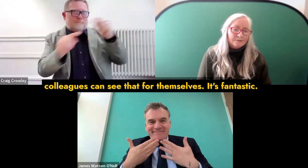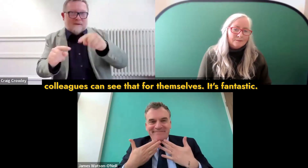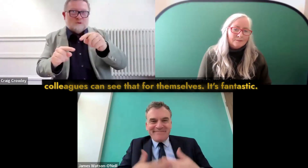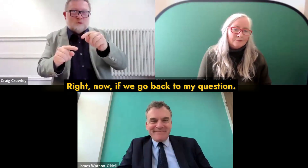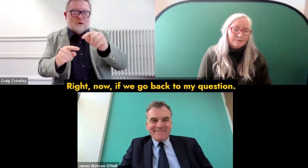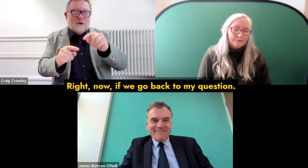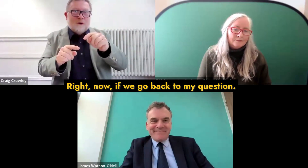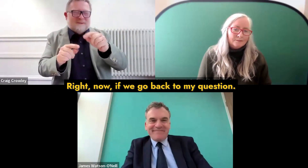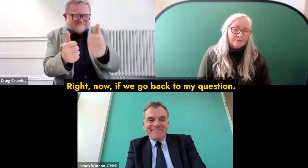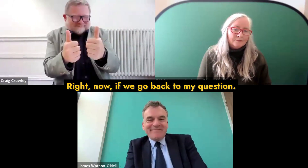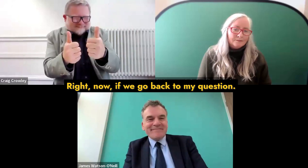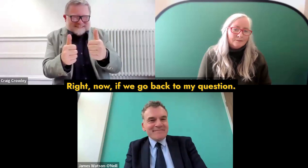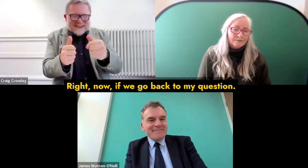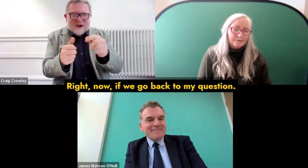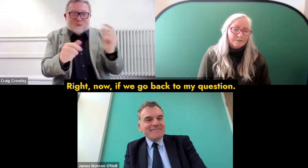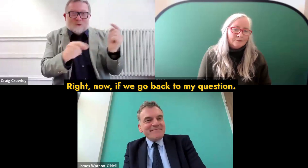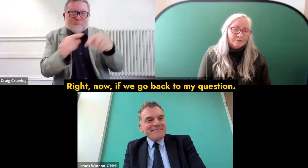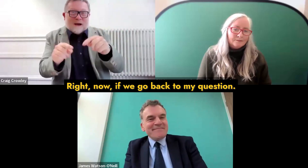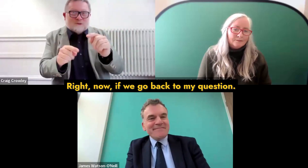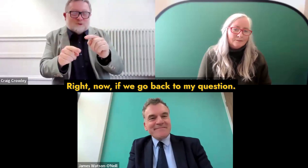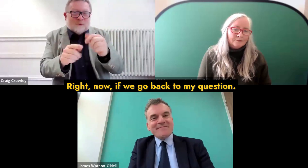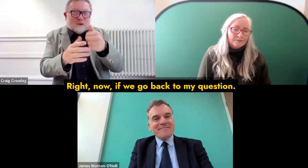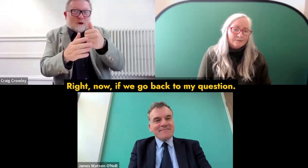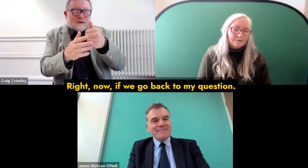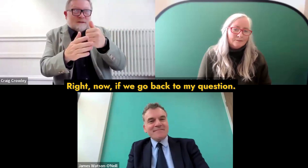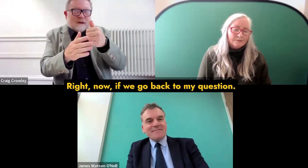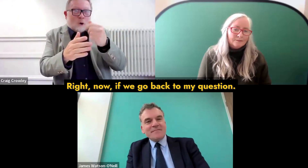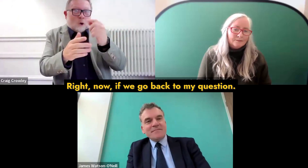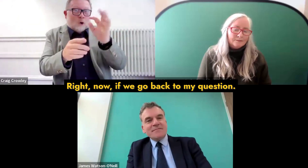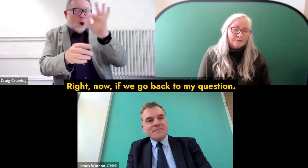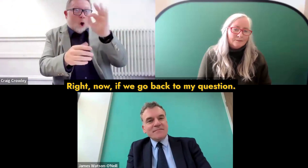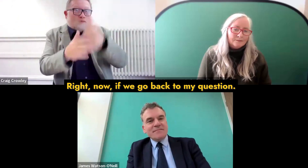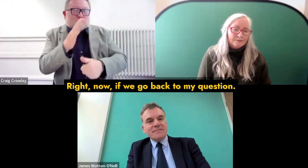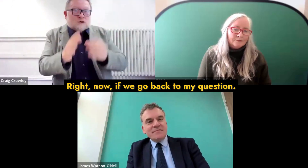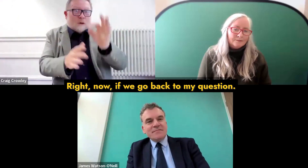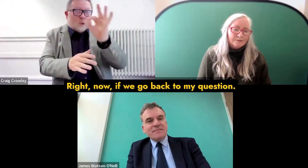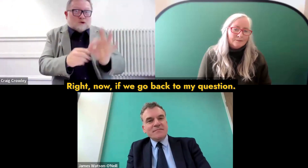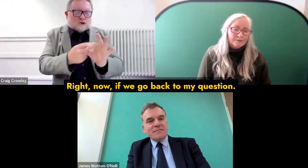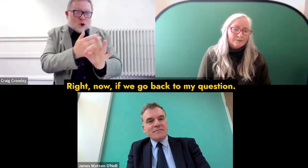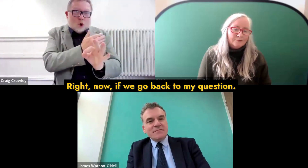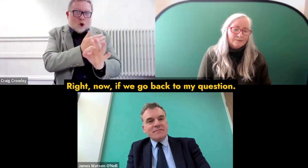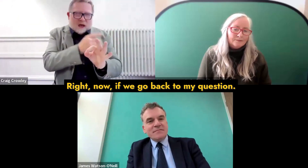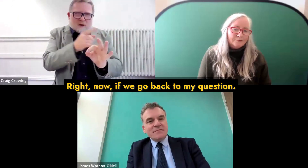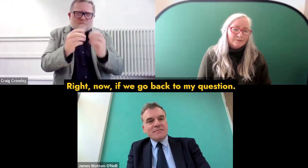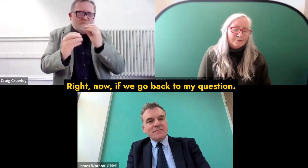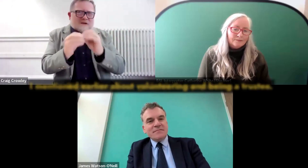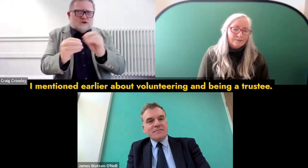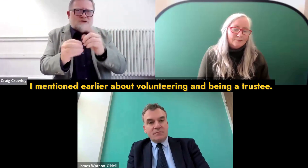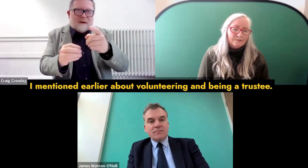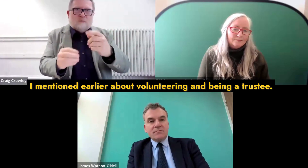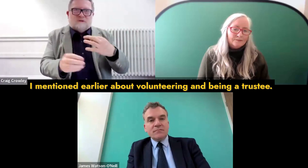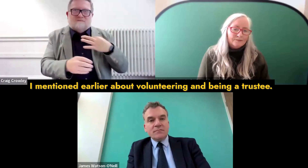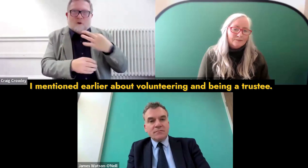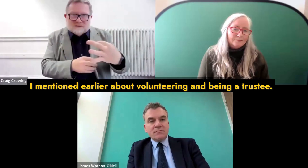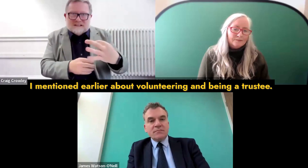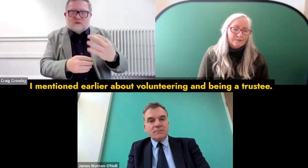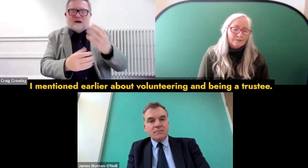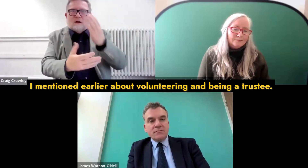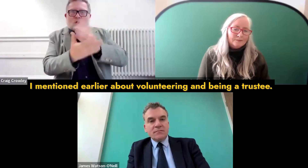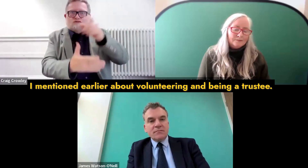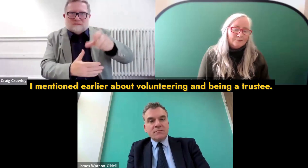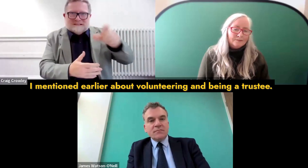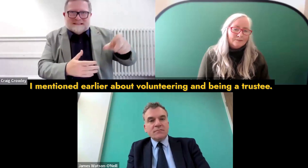fantastic. Right. Now, if we go back to a question I